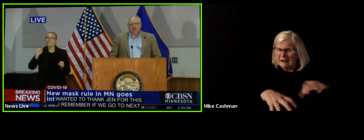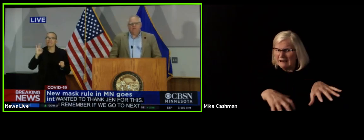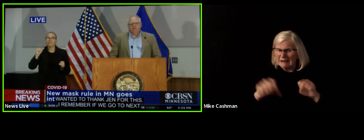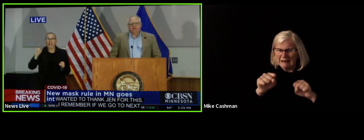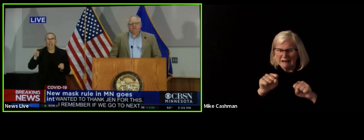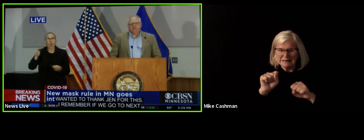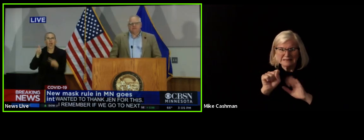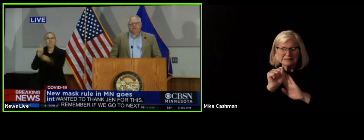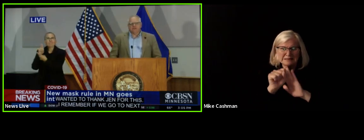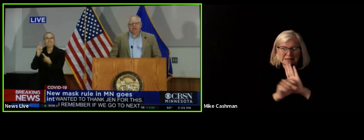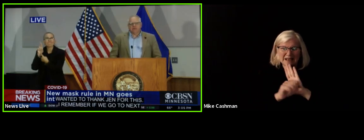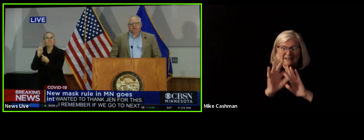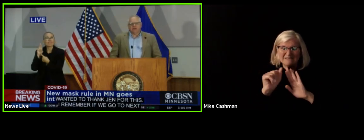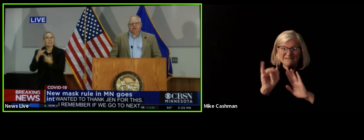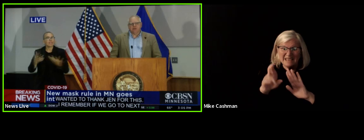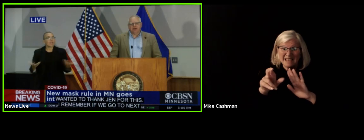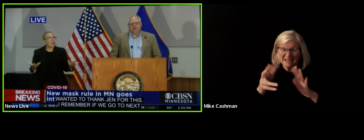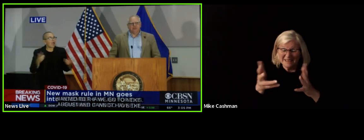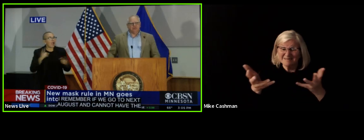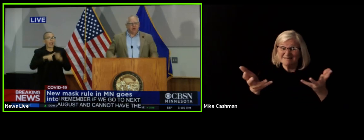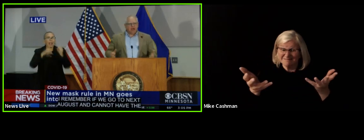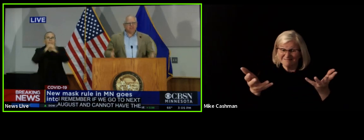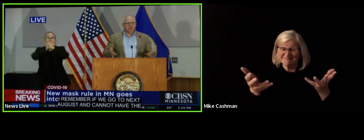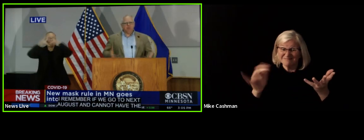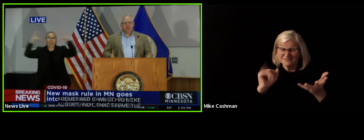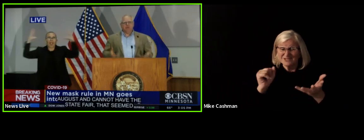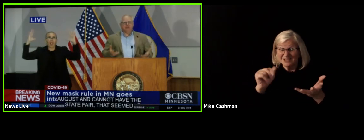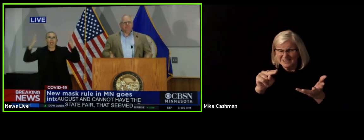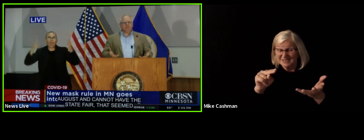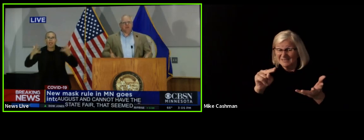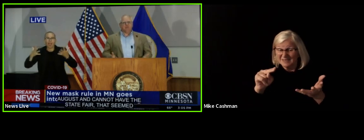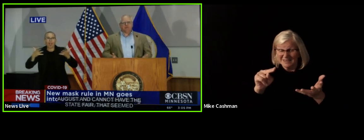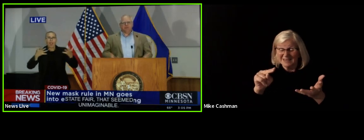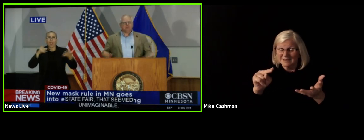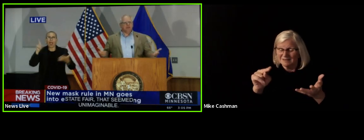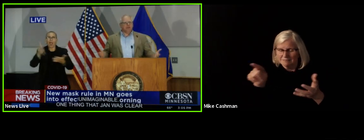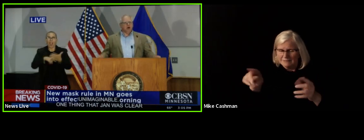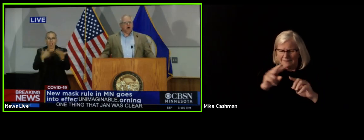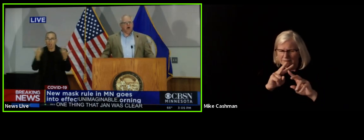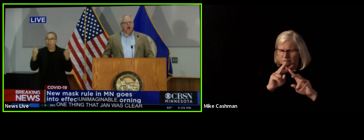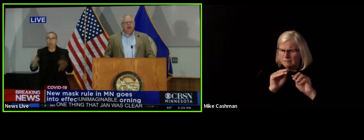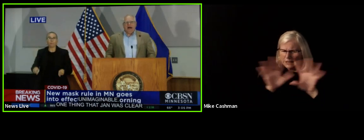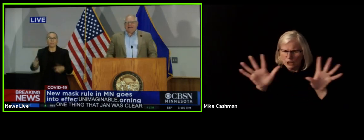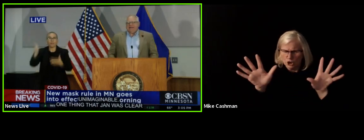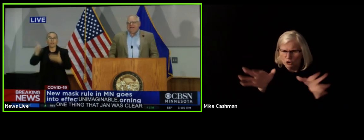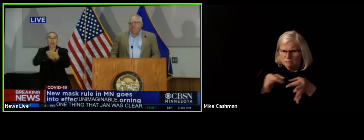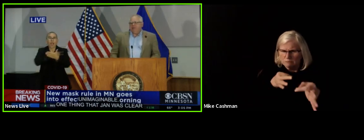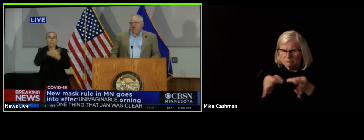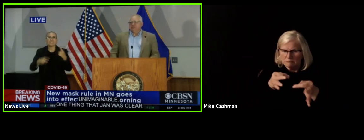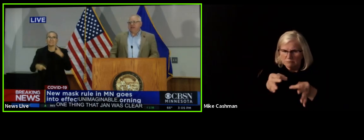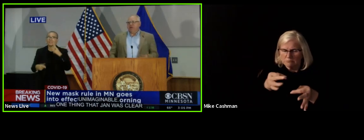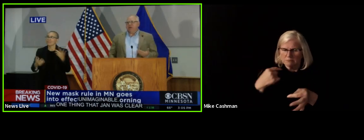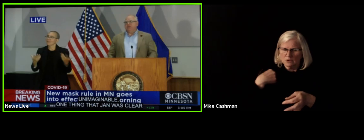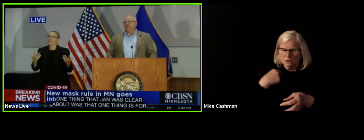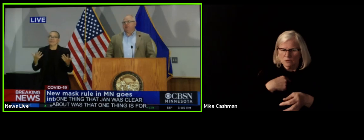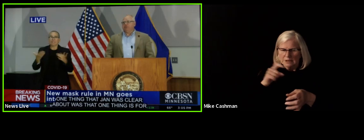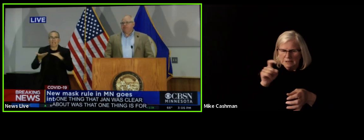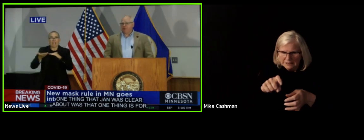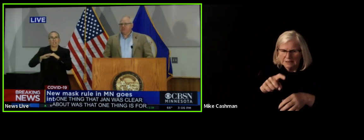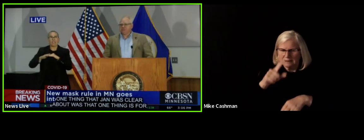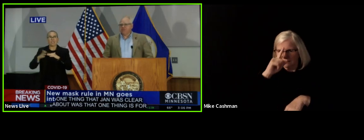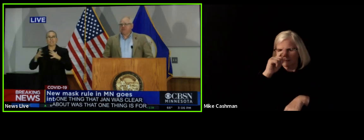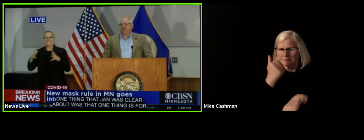one of the things that Jan was really clear about is for us to build the infrastructure for this to be the long haul. I think Americans now, and